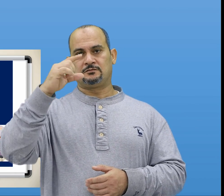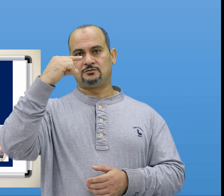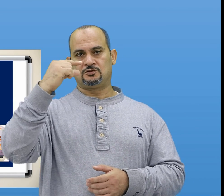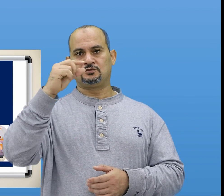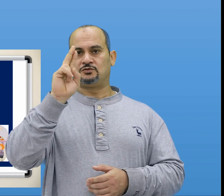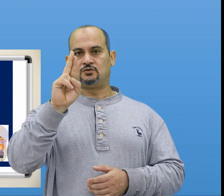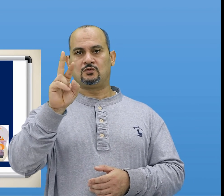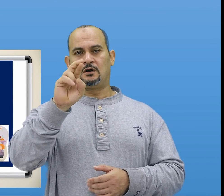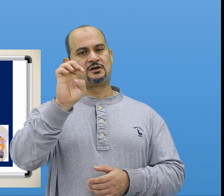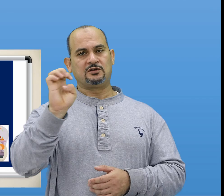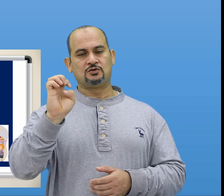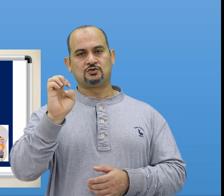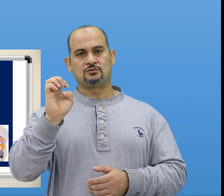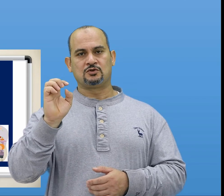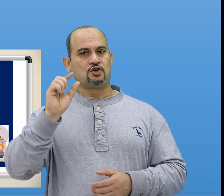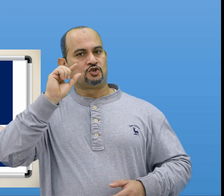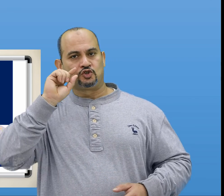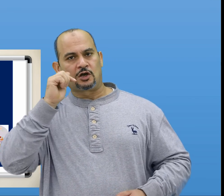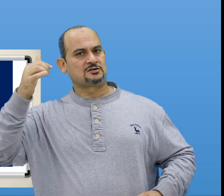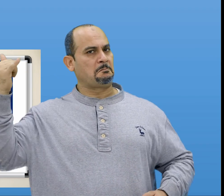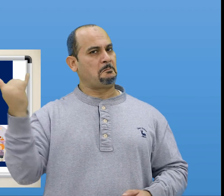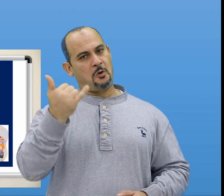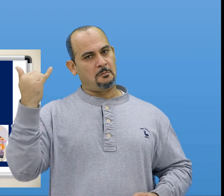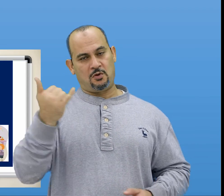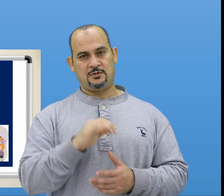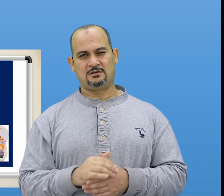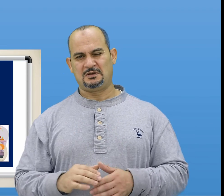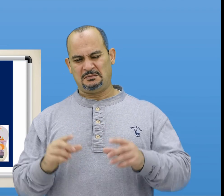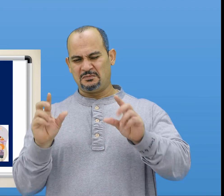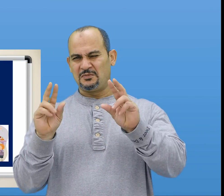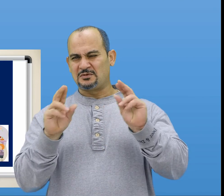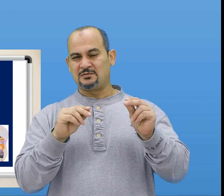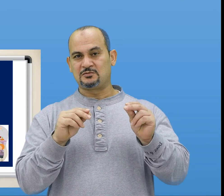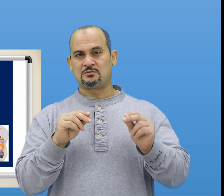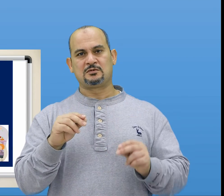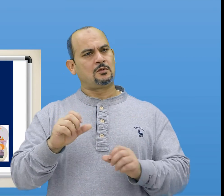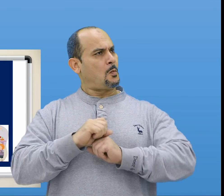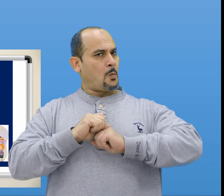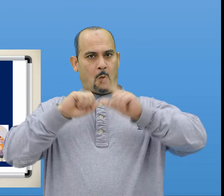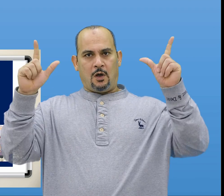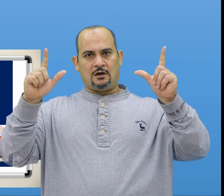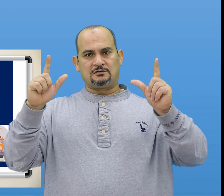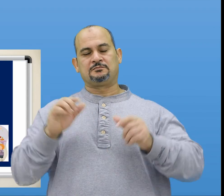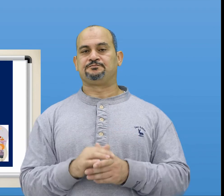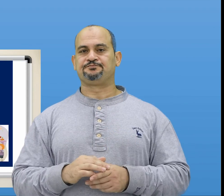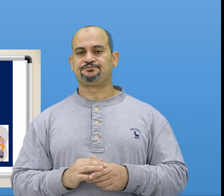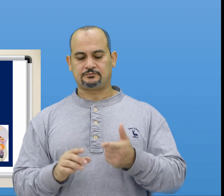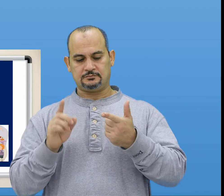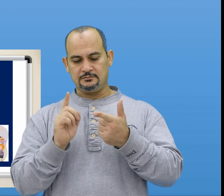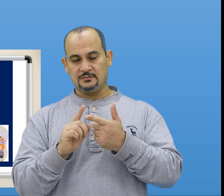occasions. Can you give me reasons? And of course, you can give your own reasons. That's fine. You can be creative. You can give me your own